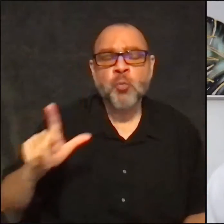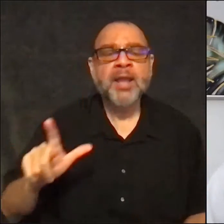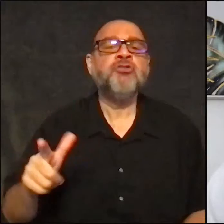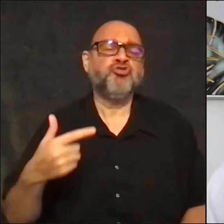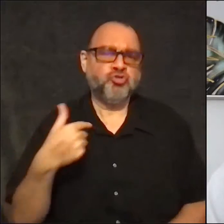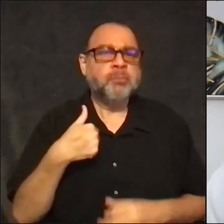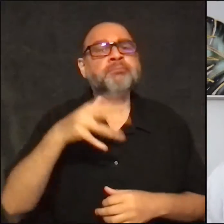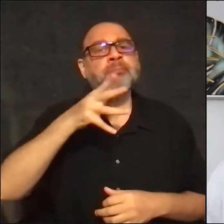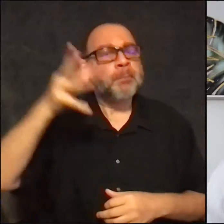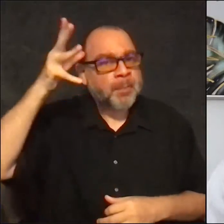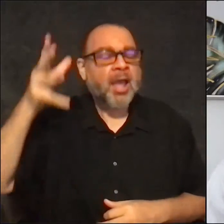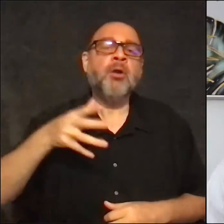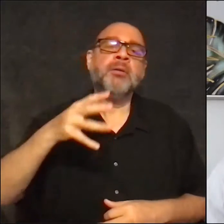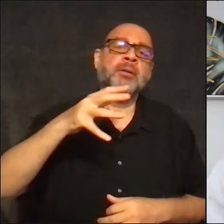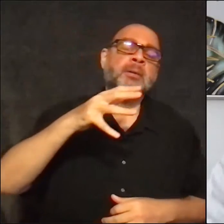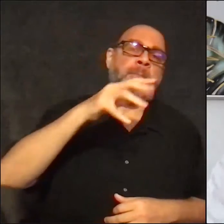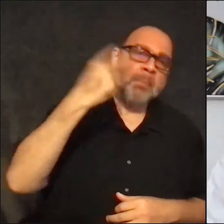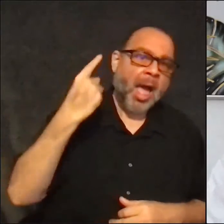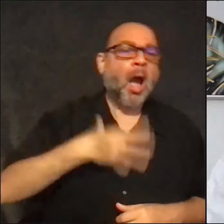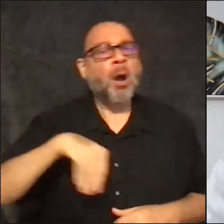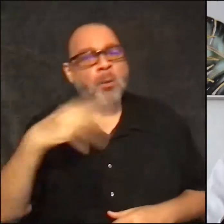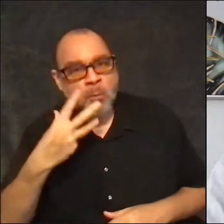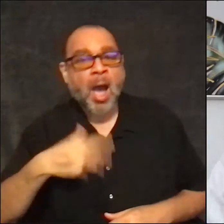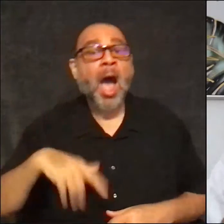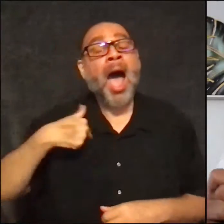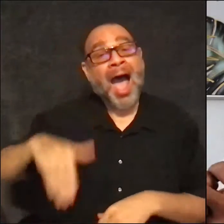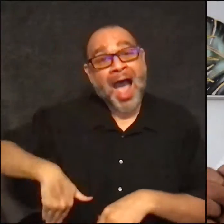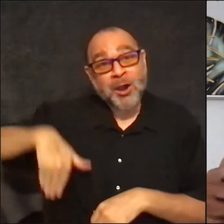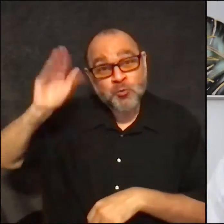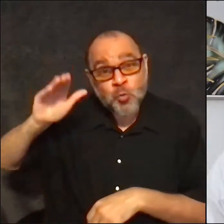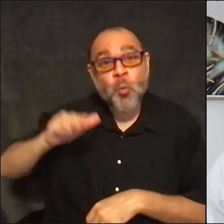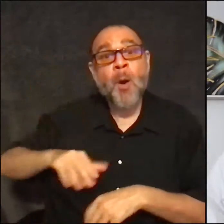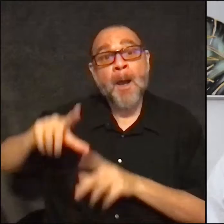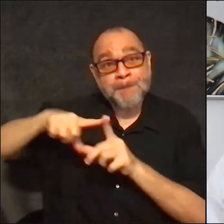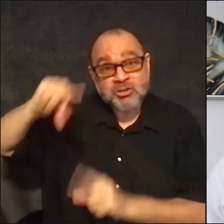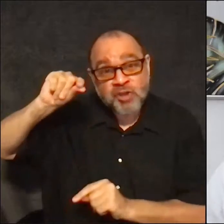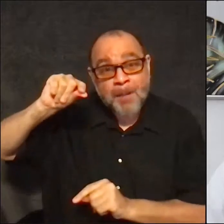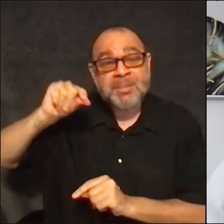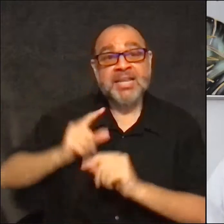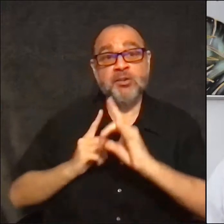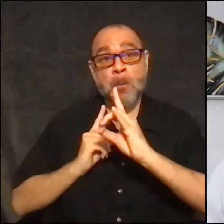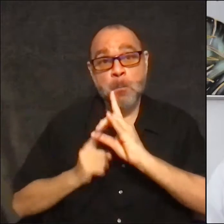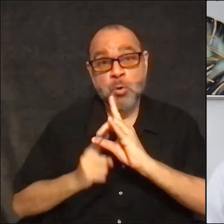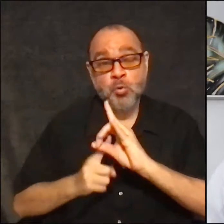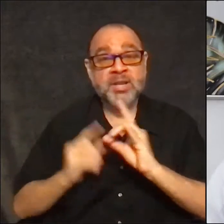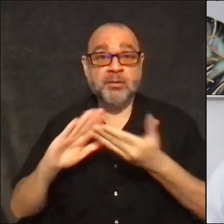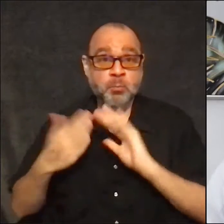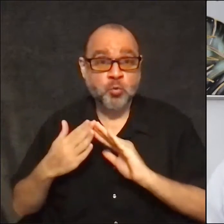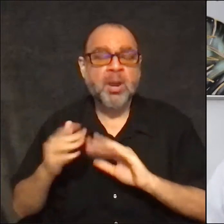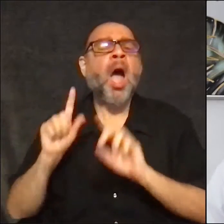Oakland, California, and I actually grew up in a Japanese Buddhist community. I went to UC Santa